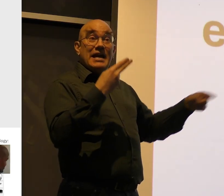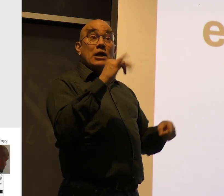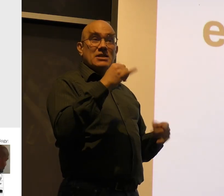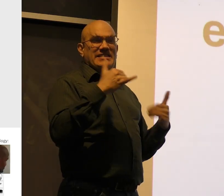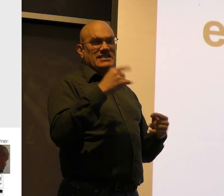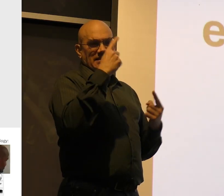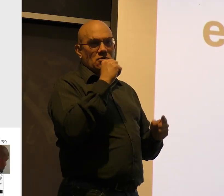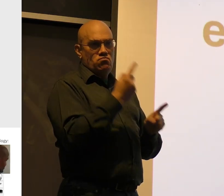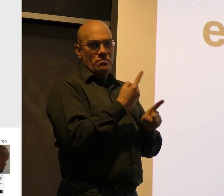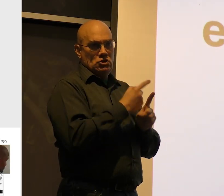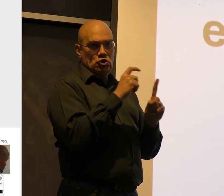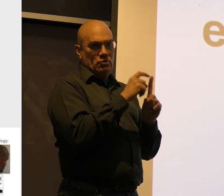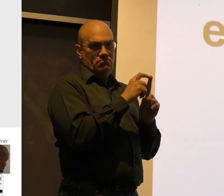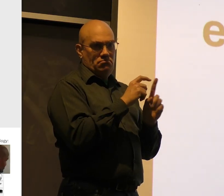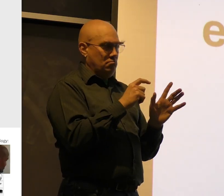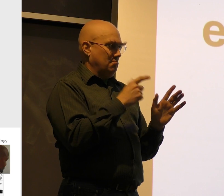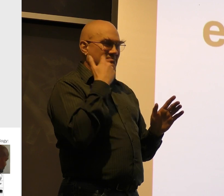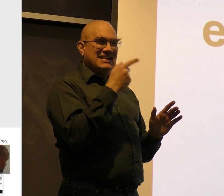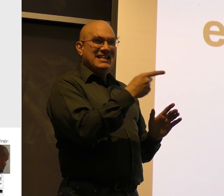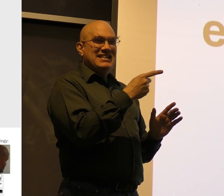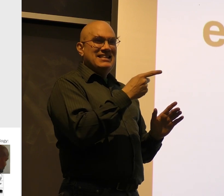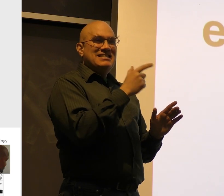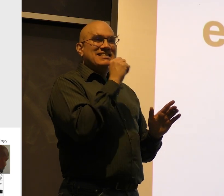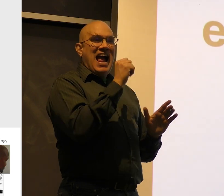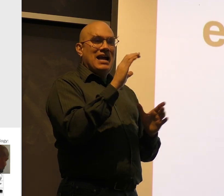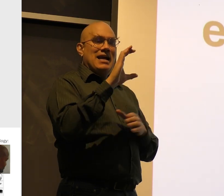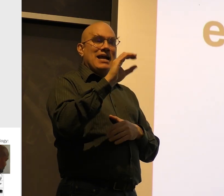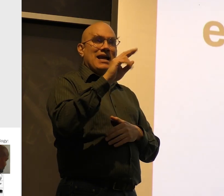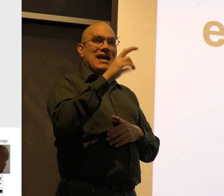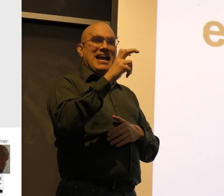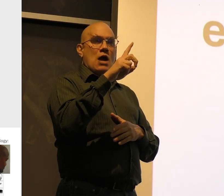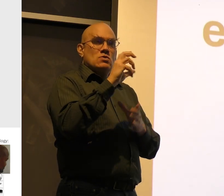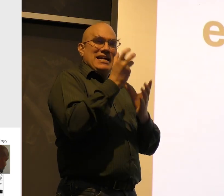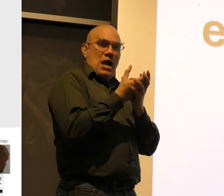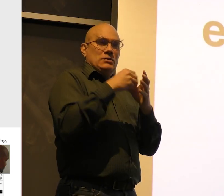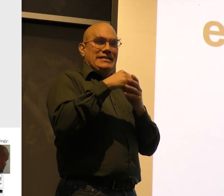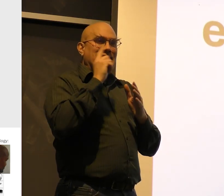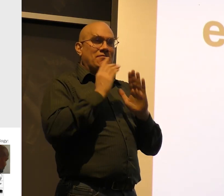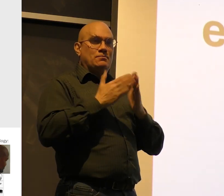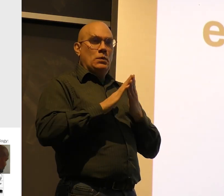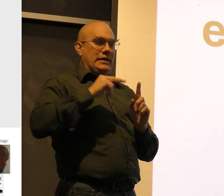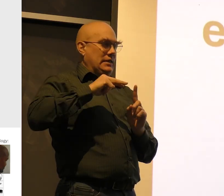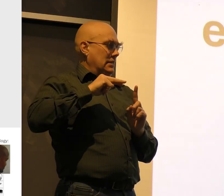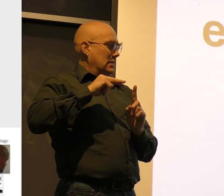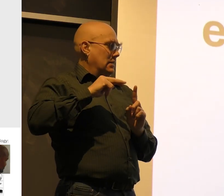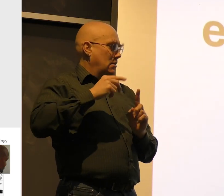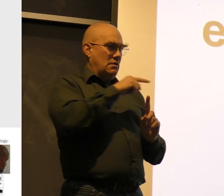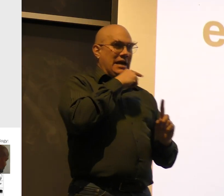One thing that's interesting is hearing impaired is still not appropriate. It is not couched in the deaf community